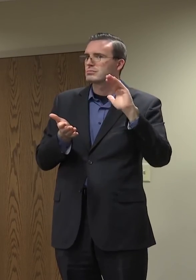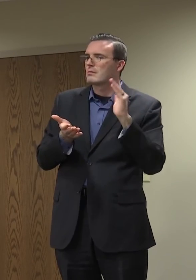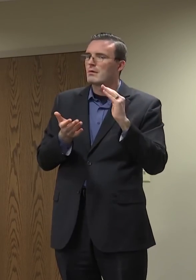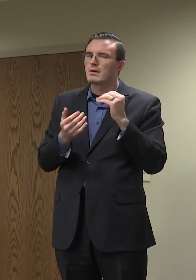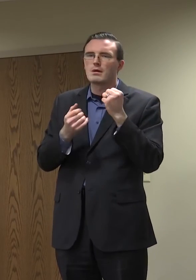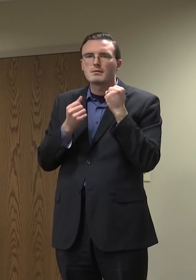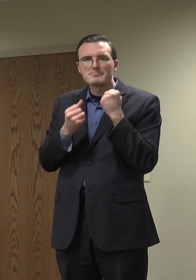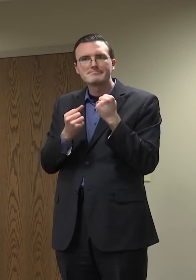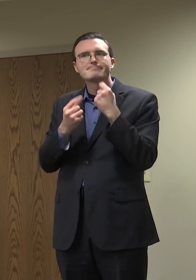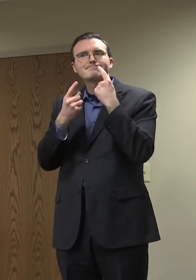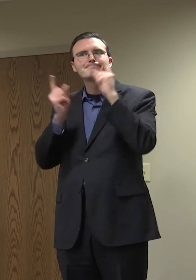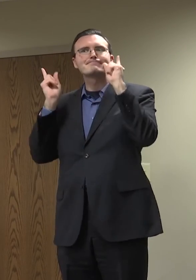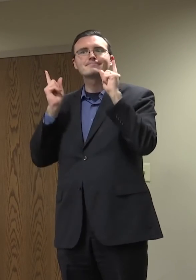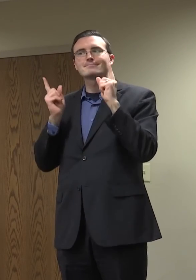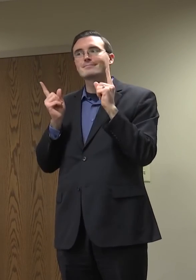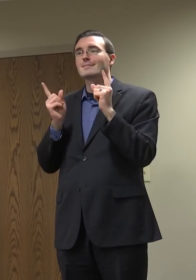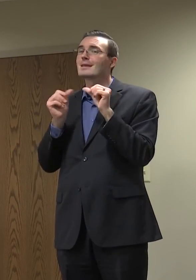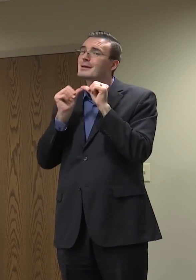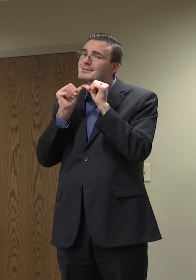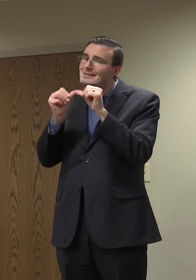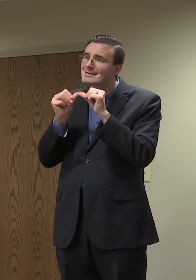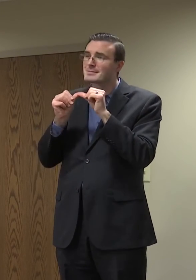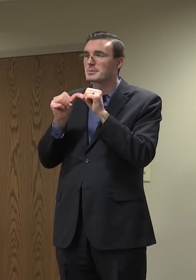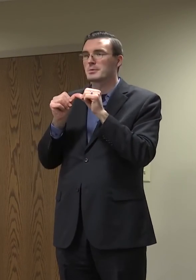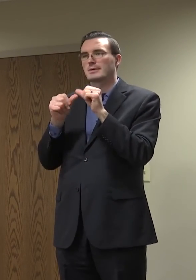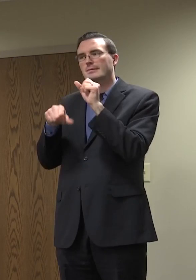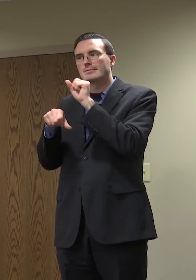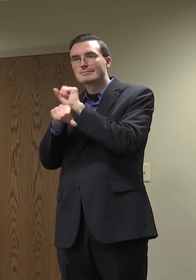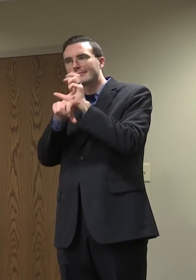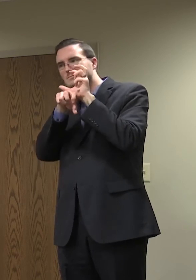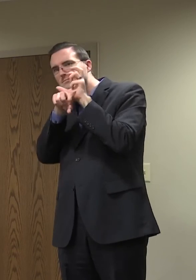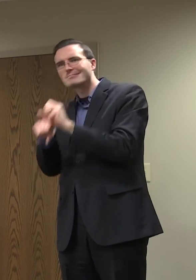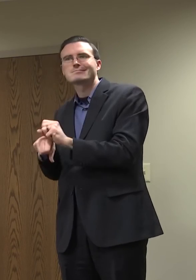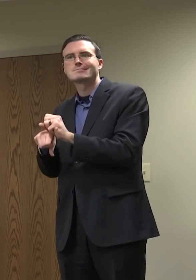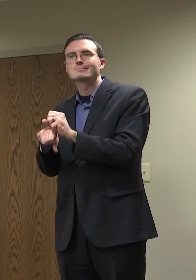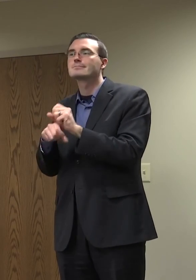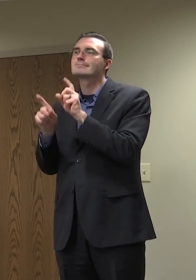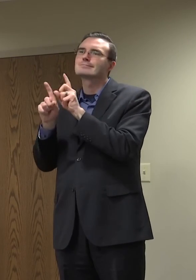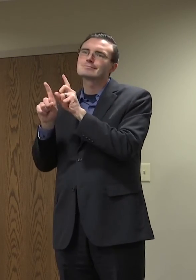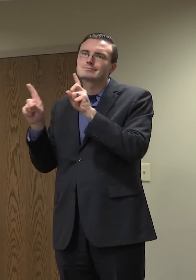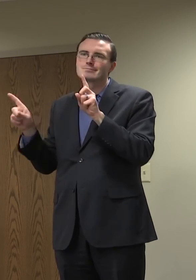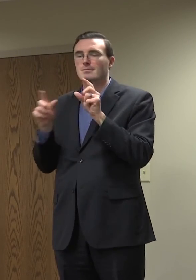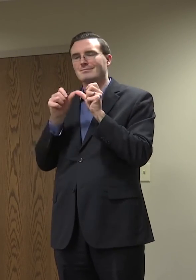Let's take care of one another. Let's continue to practice social distancing. Let's